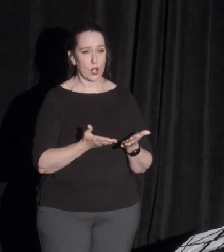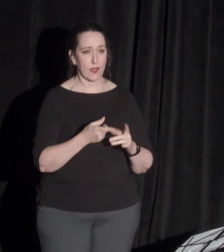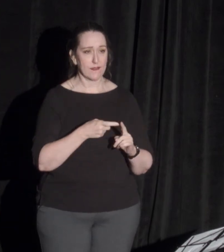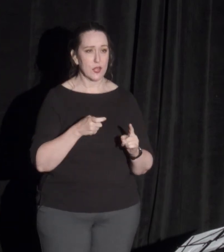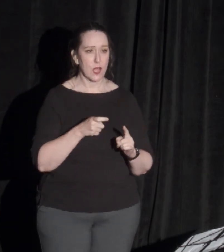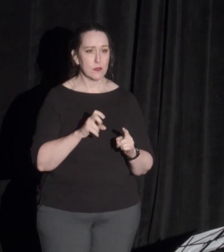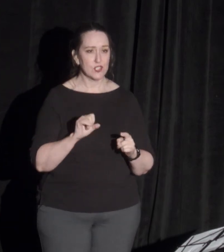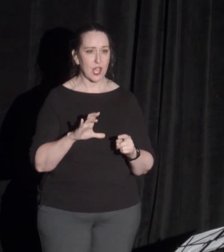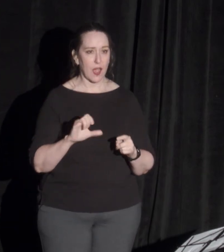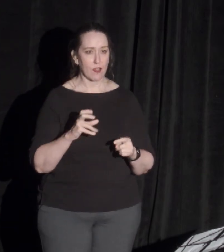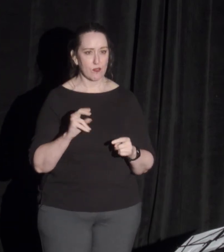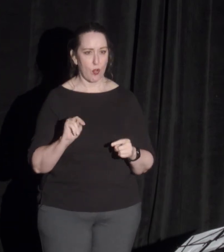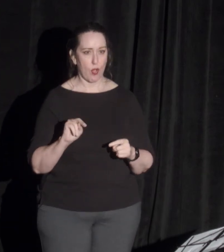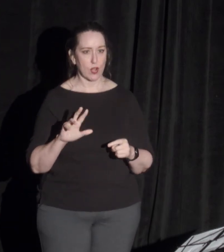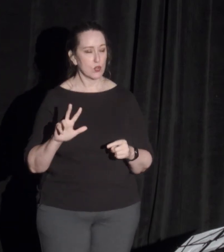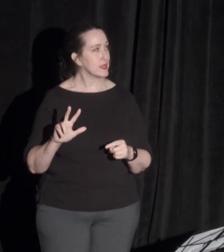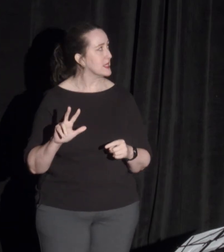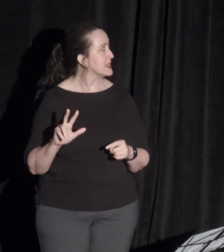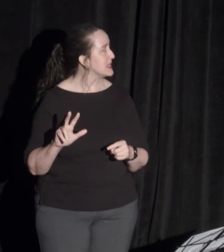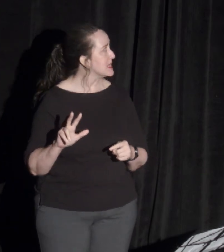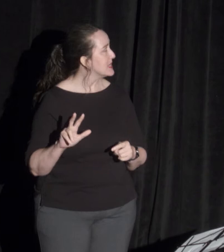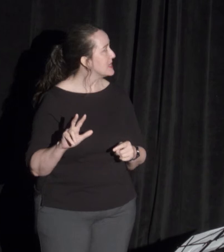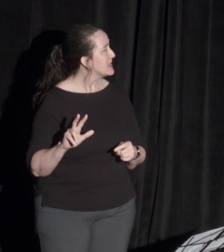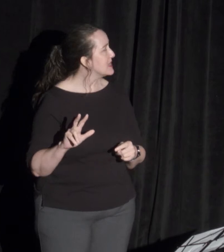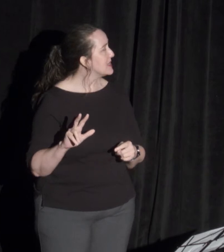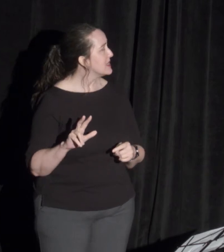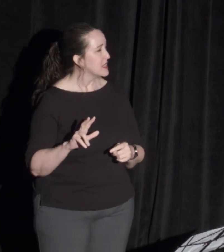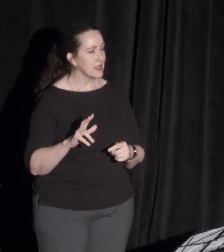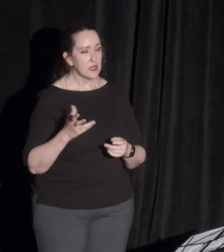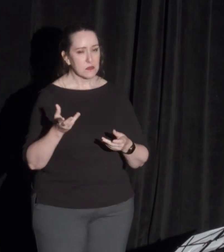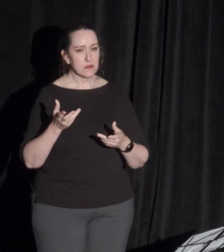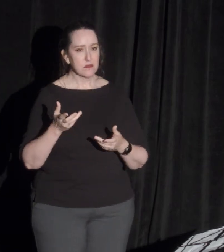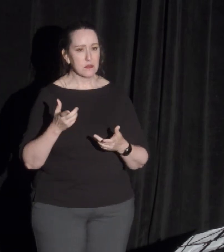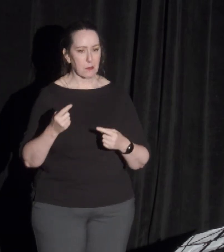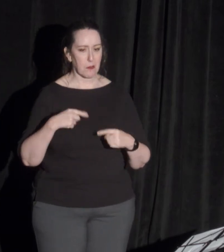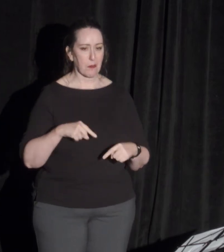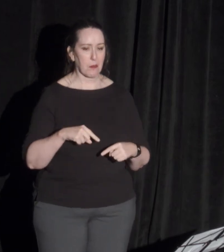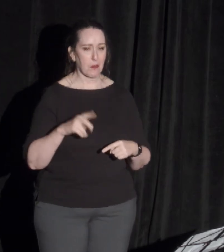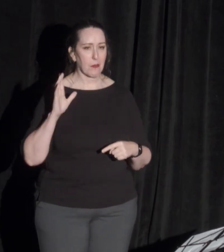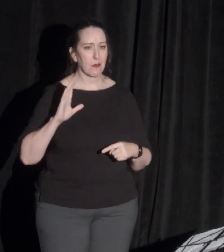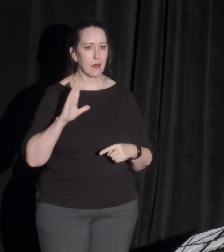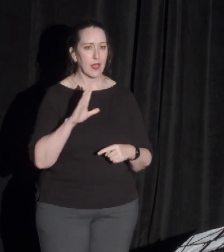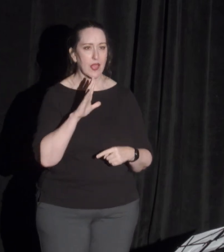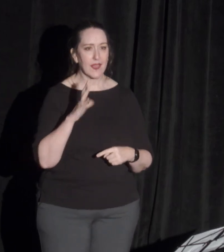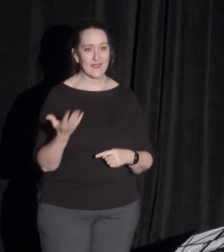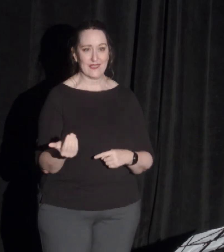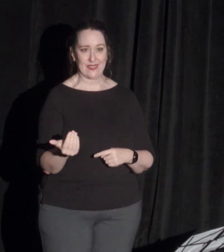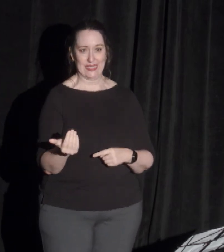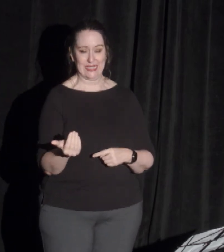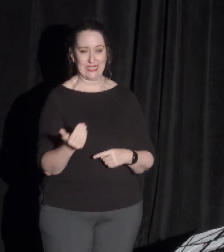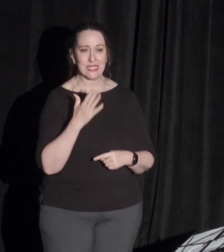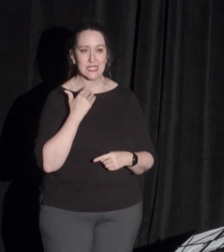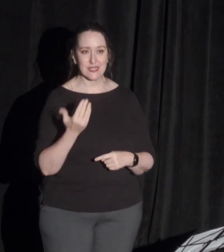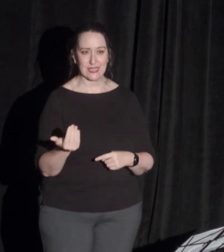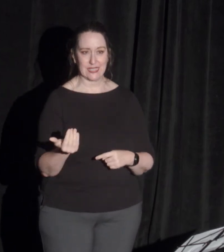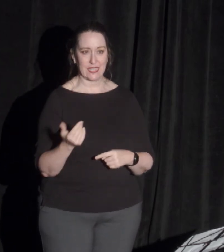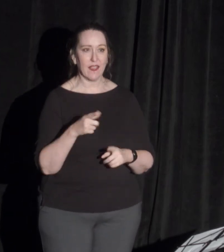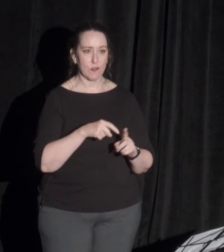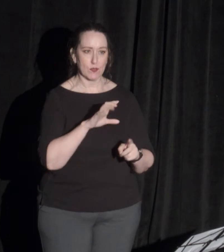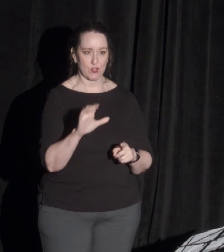Chicon 3, which he came to when he was 15. He is from Chicago. He's watching